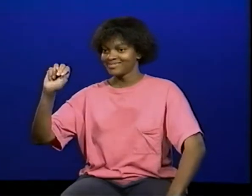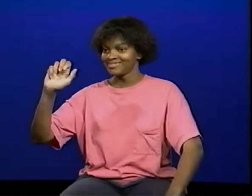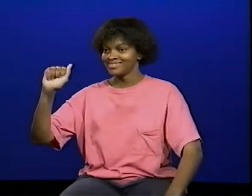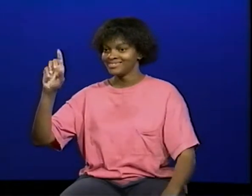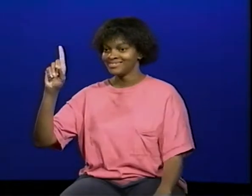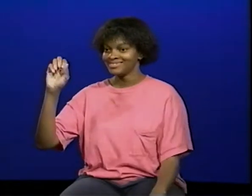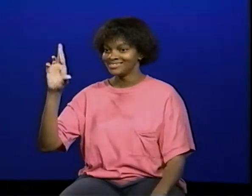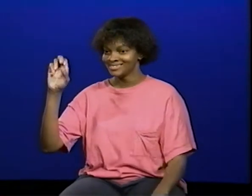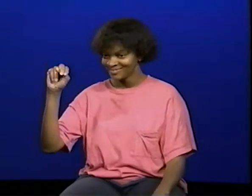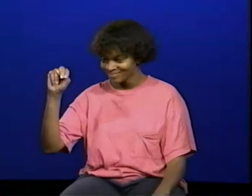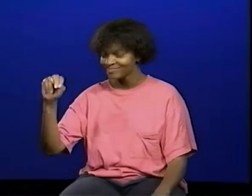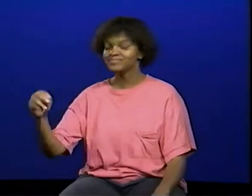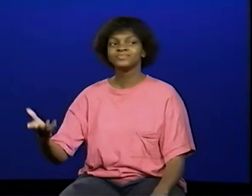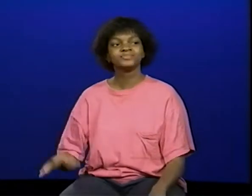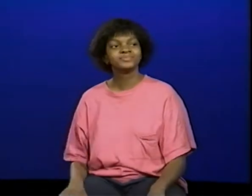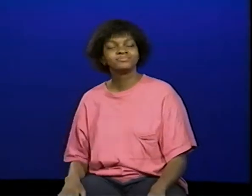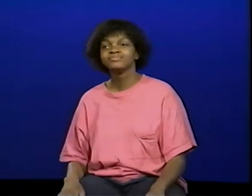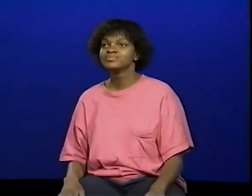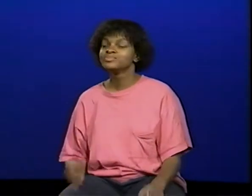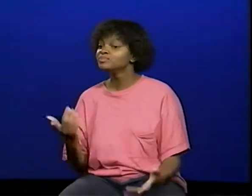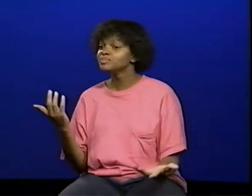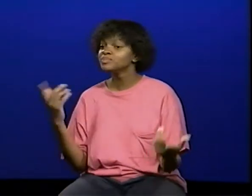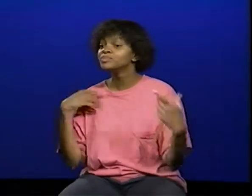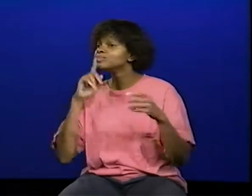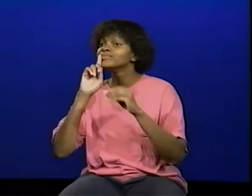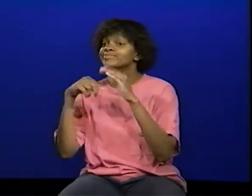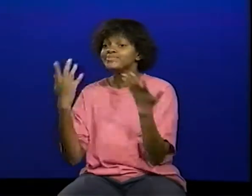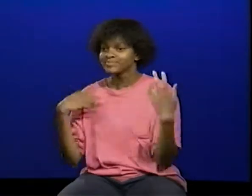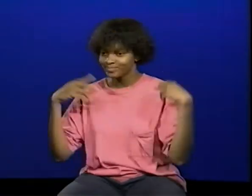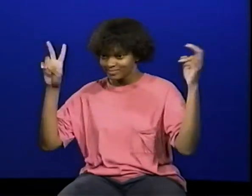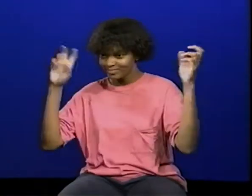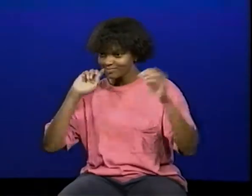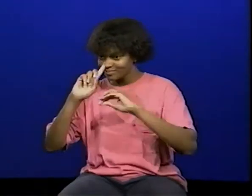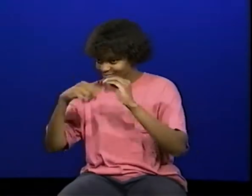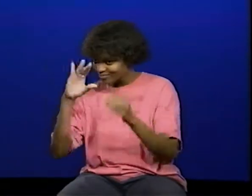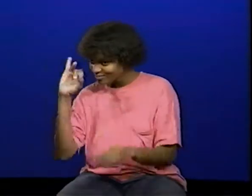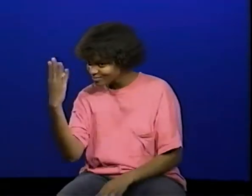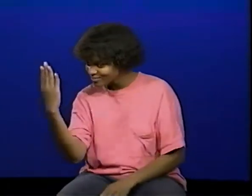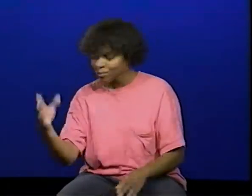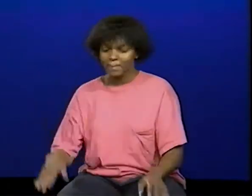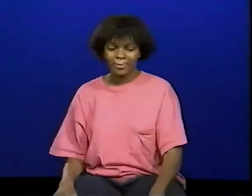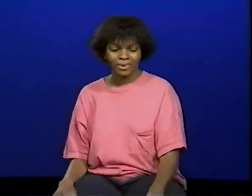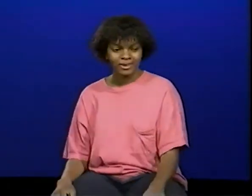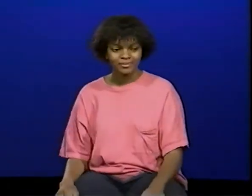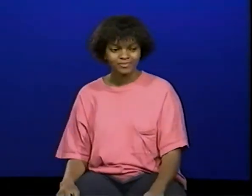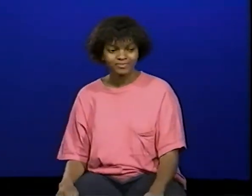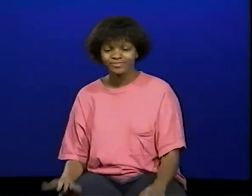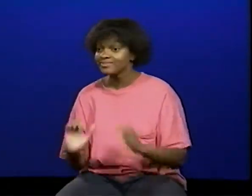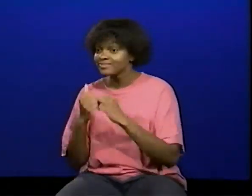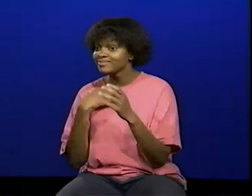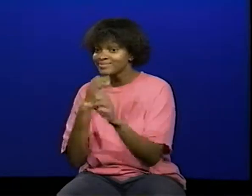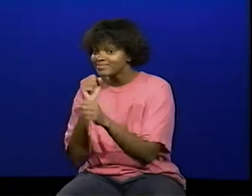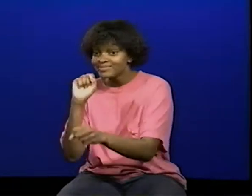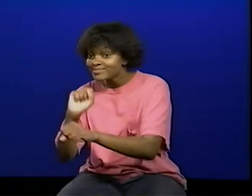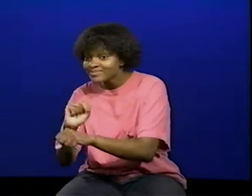Hi, my name is Lena Darren. What am I going to talk to you about today? A job experience I